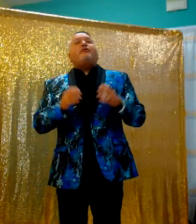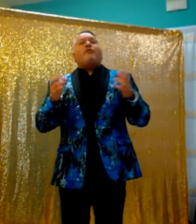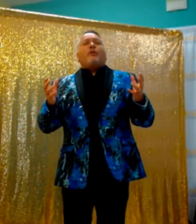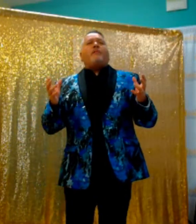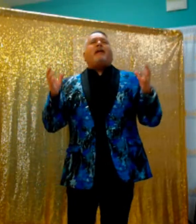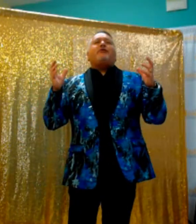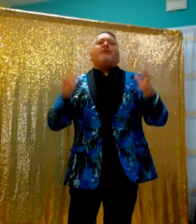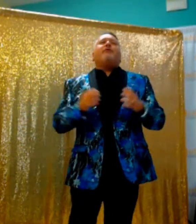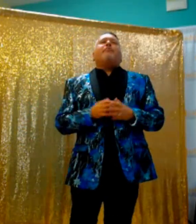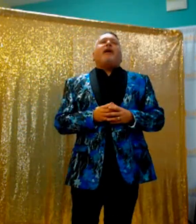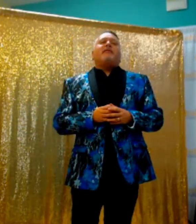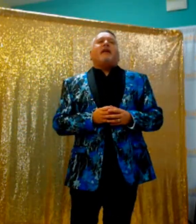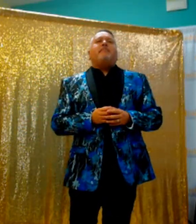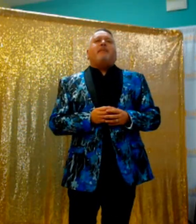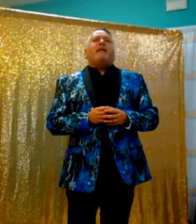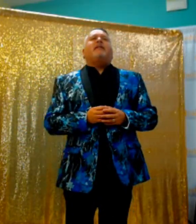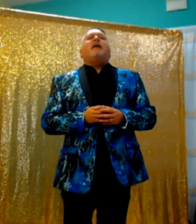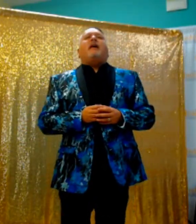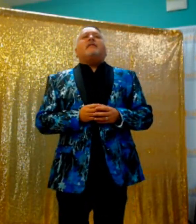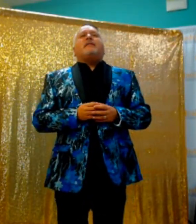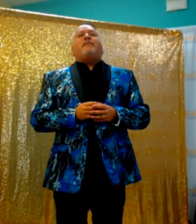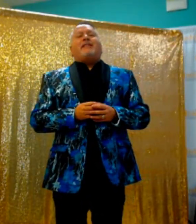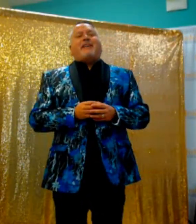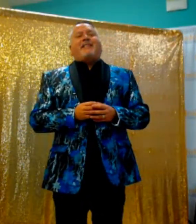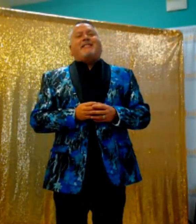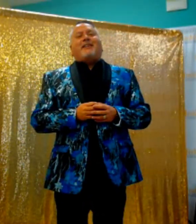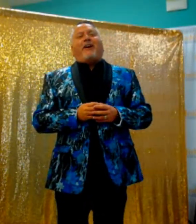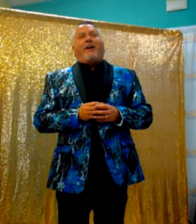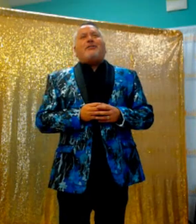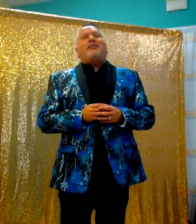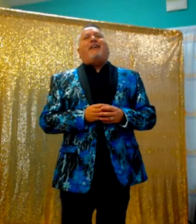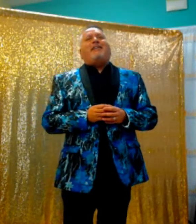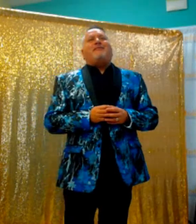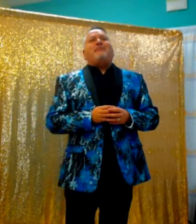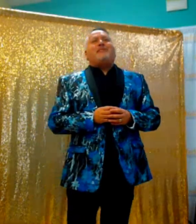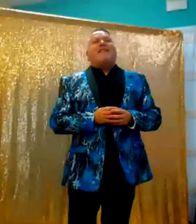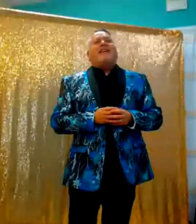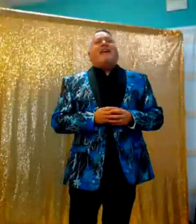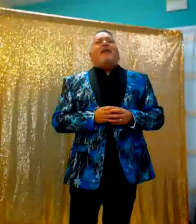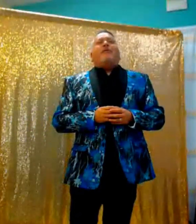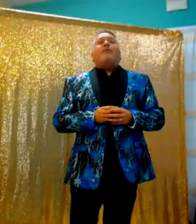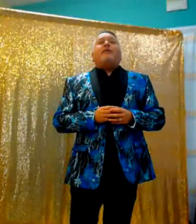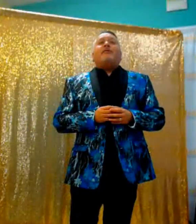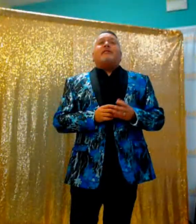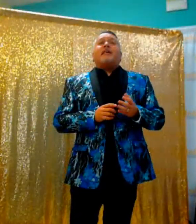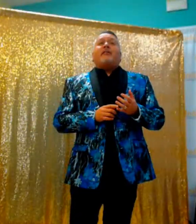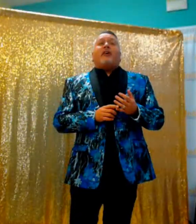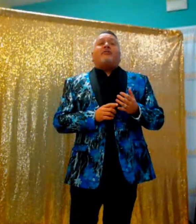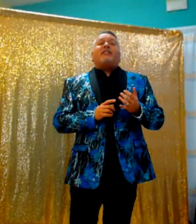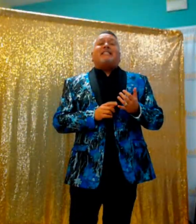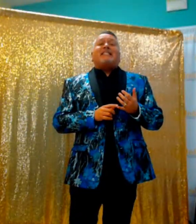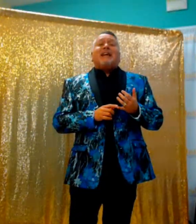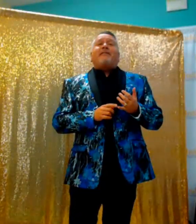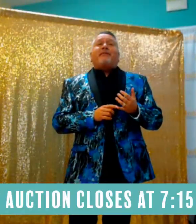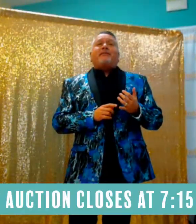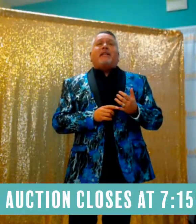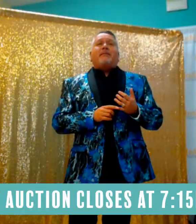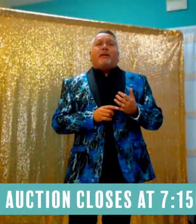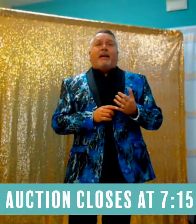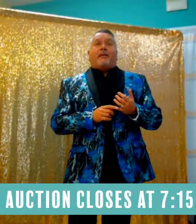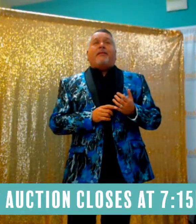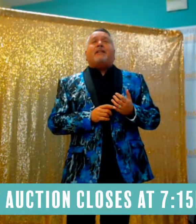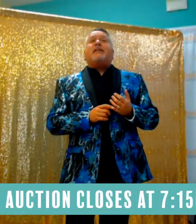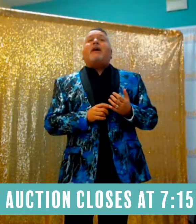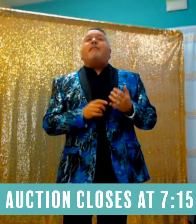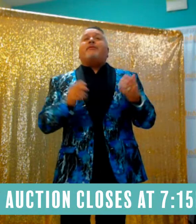Also, make sure you browse and bid on some fantastic auction items. We will close the silent auction at